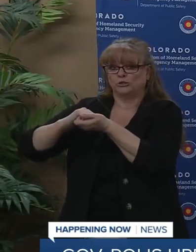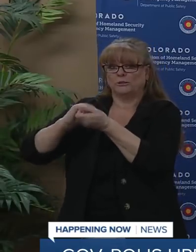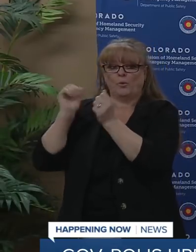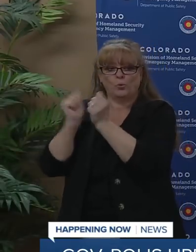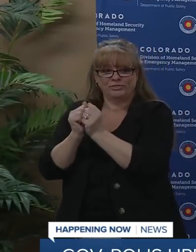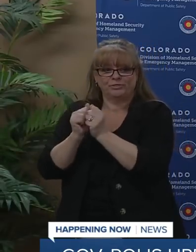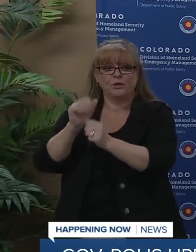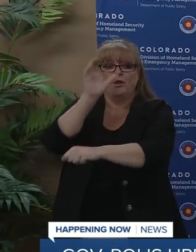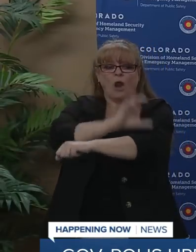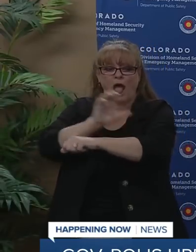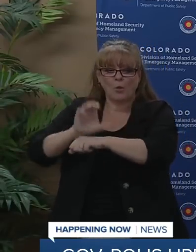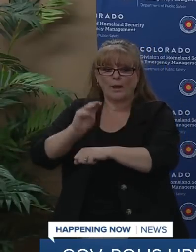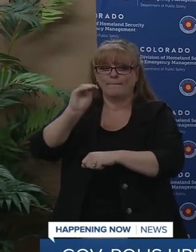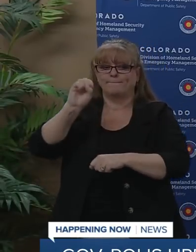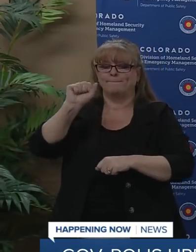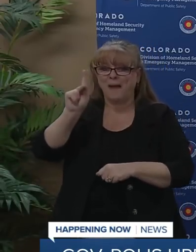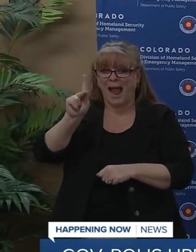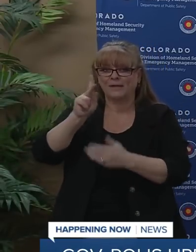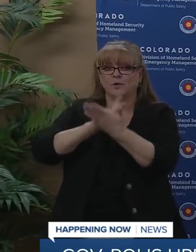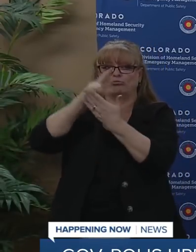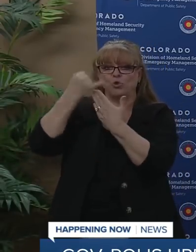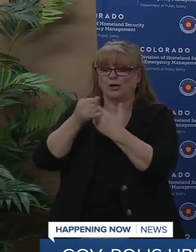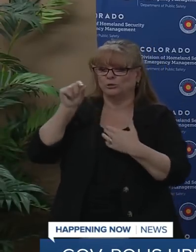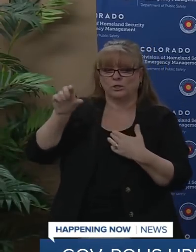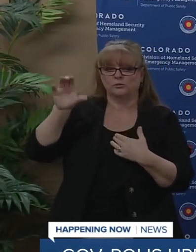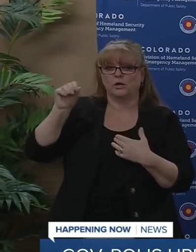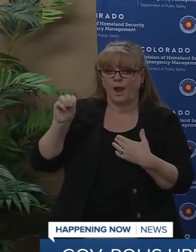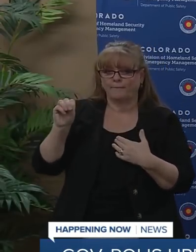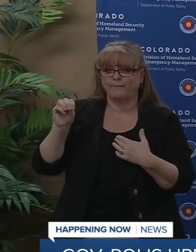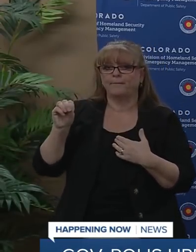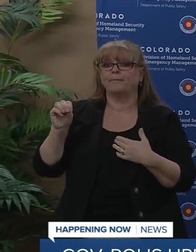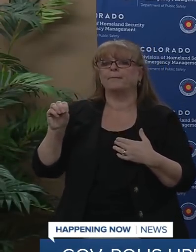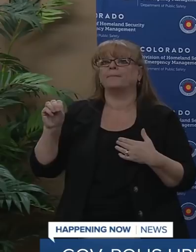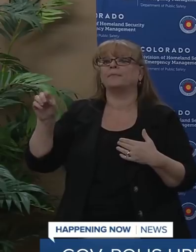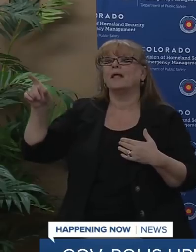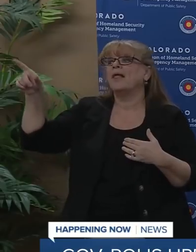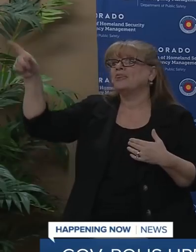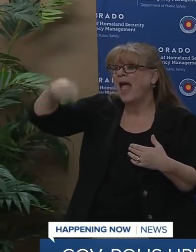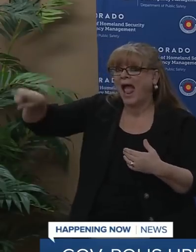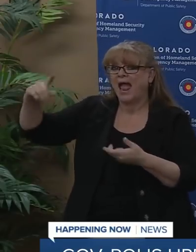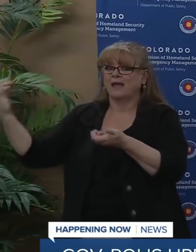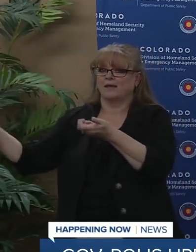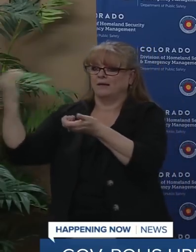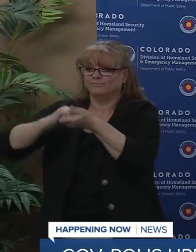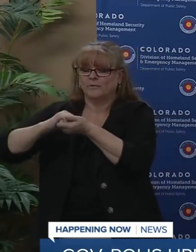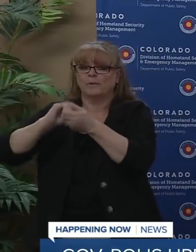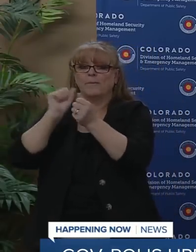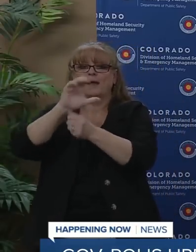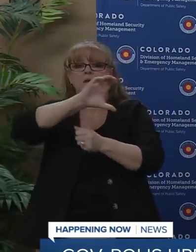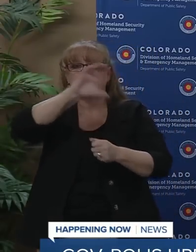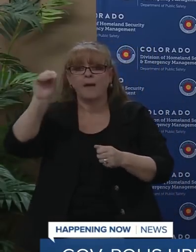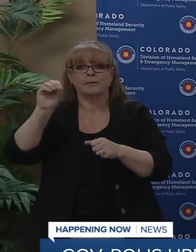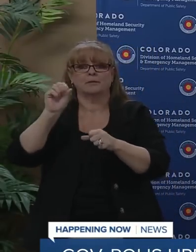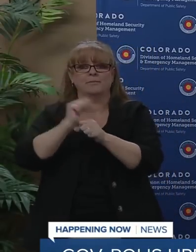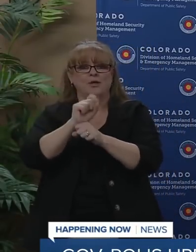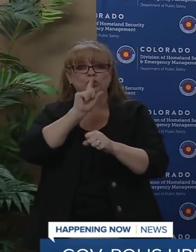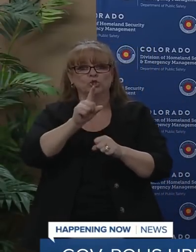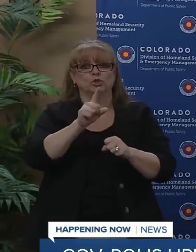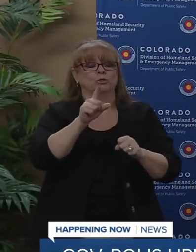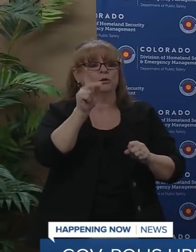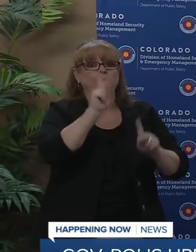working with some really generous Colorado companies to ensure our frontline workers, our essential workers like grocery clerks,